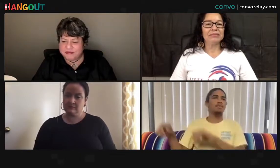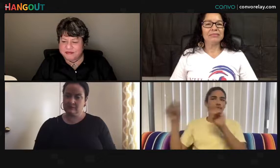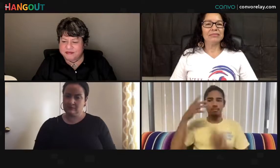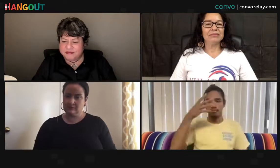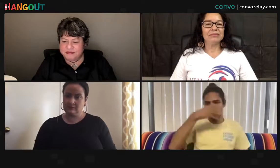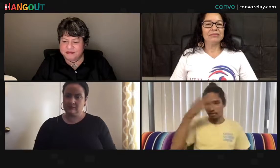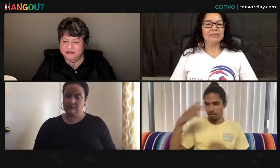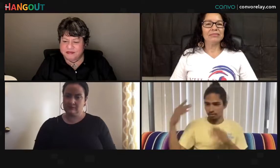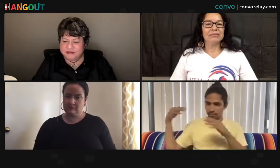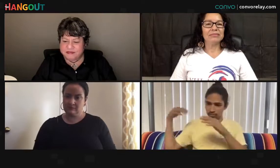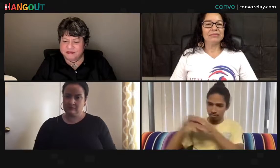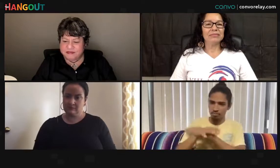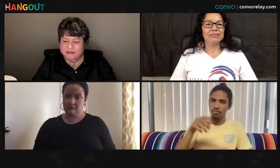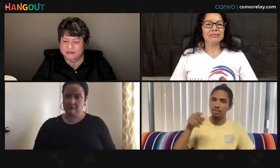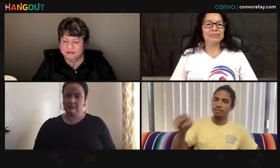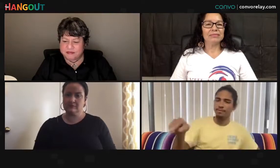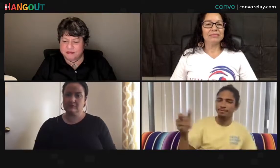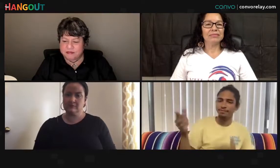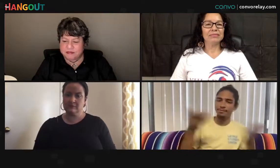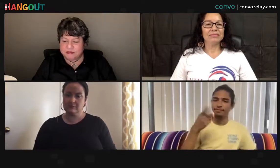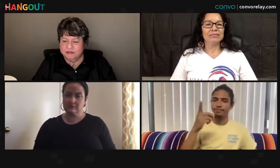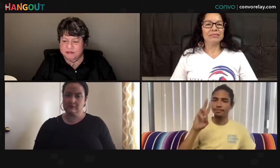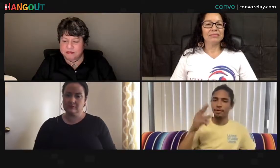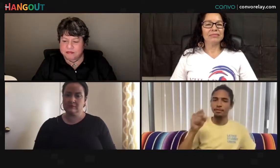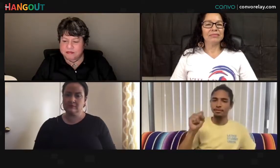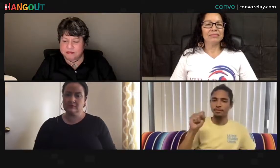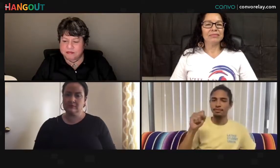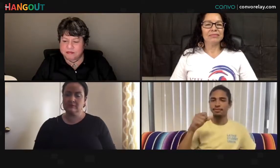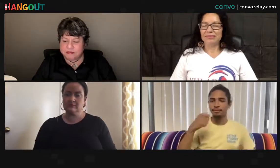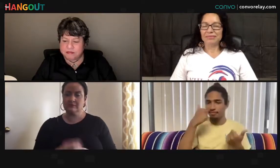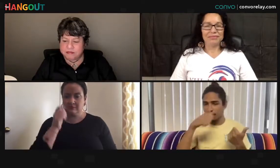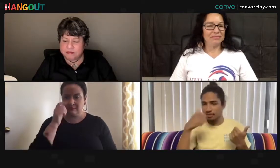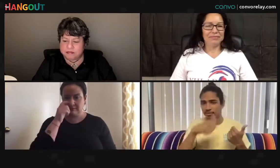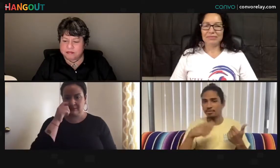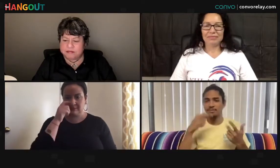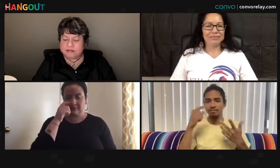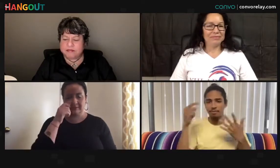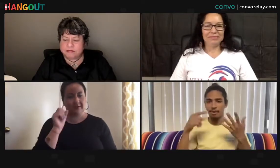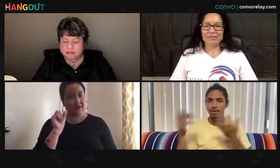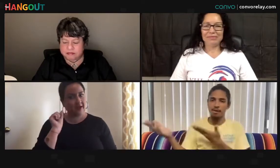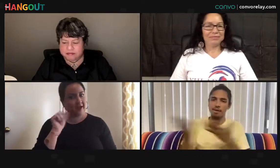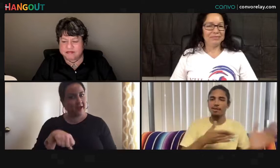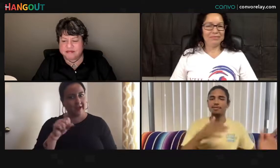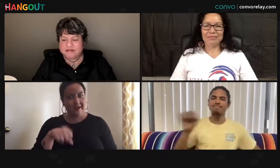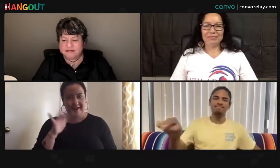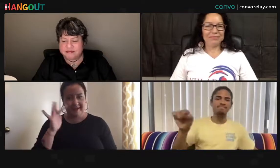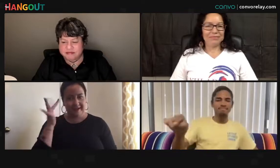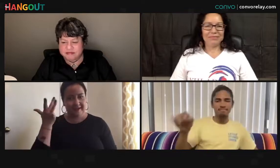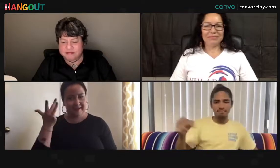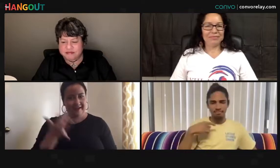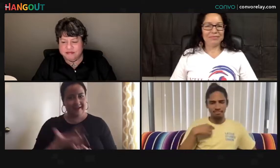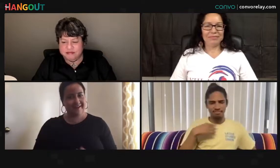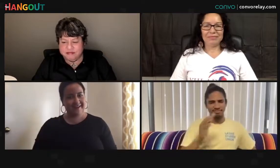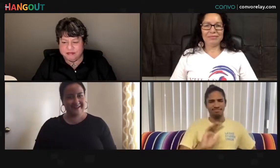talk about immigrants coming into the United States, what we're commonly known for Mm. in